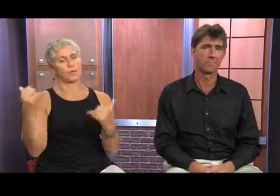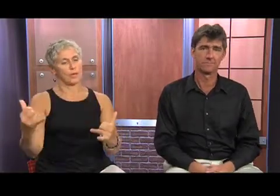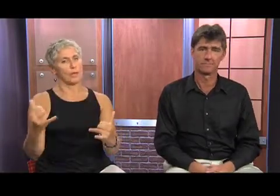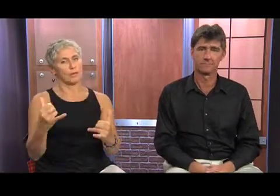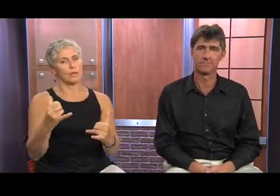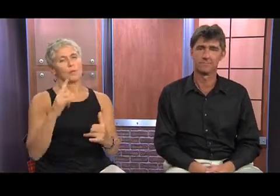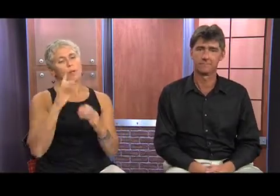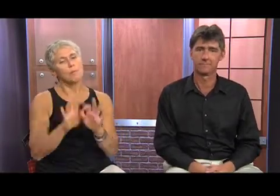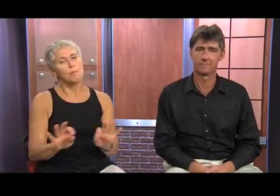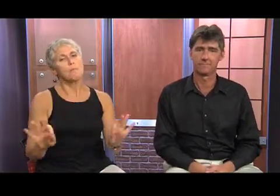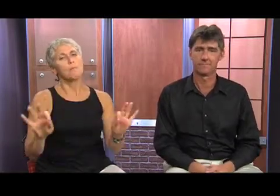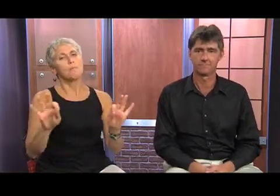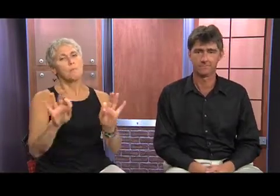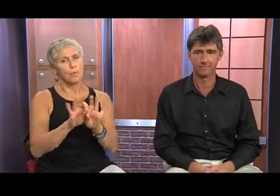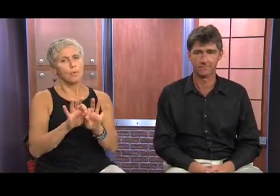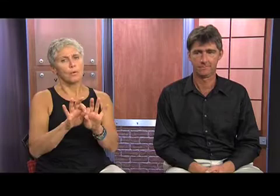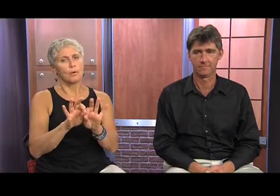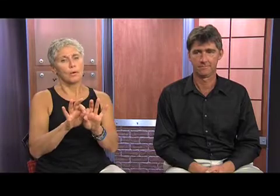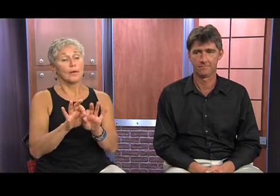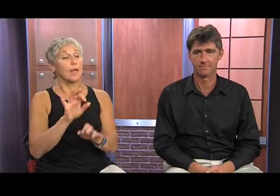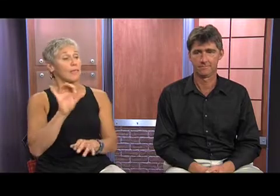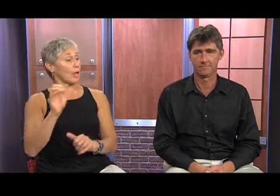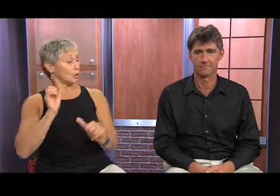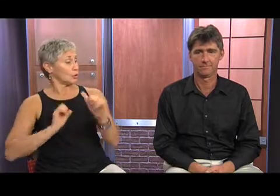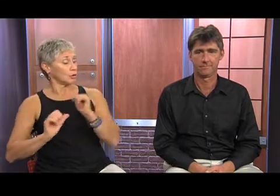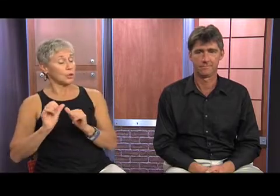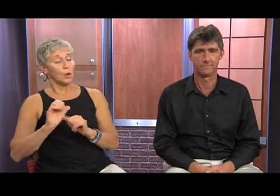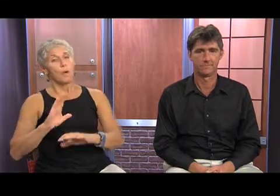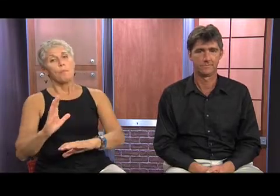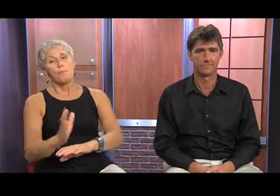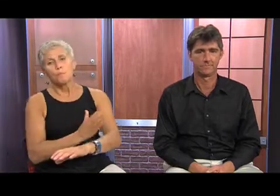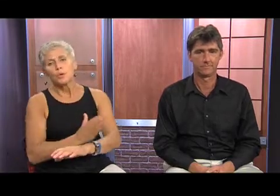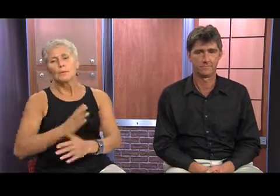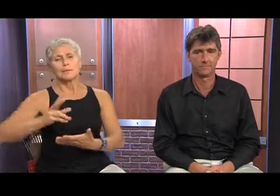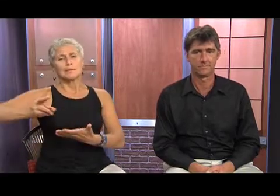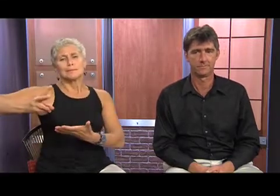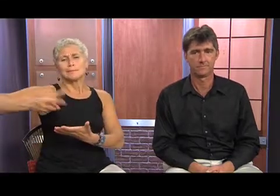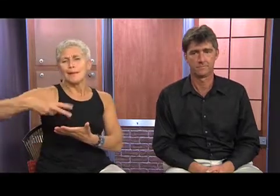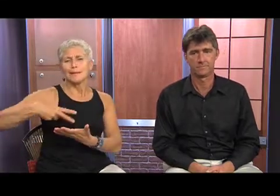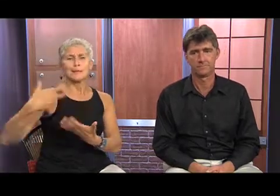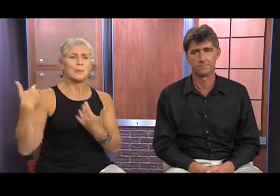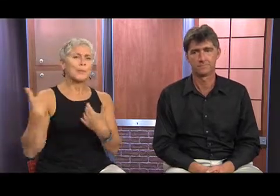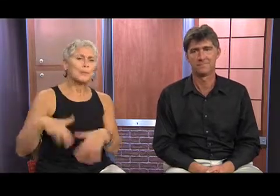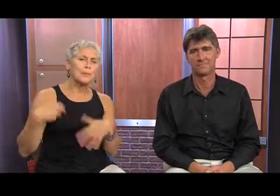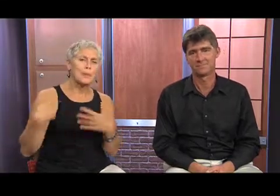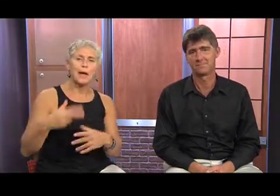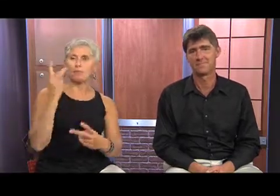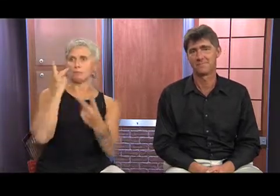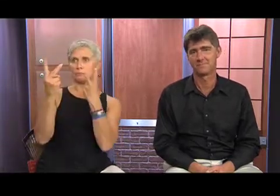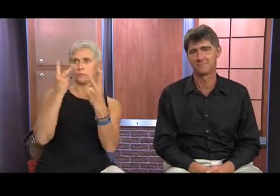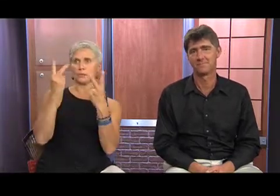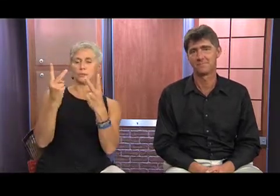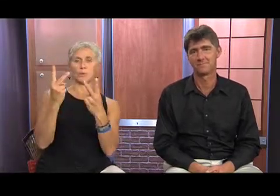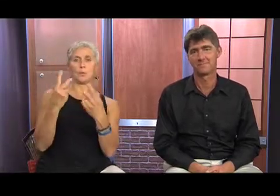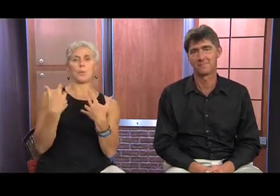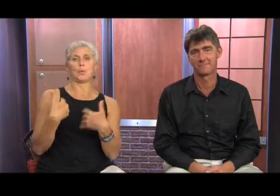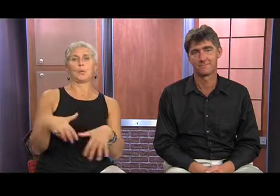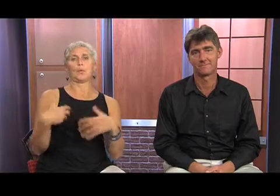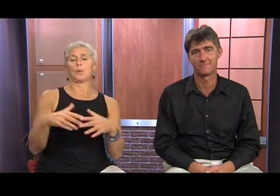what's really fabulous about this particular show is the music and the dancing and the visual aspects, which is such a great